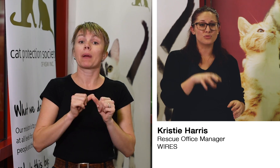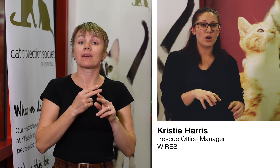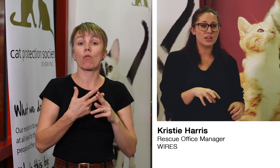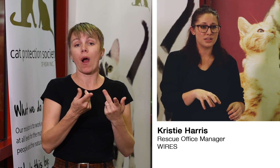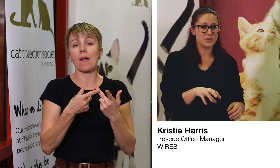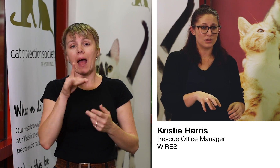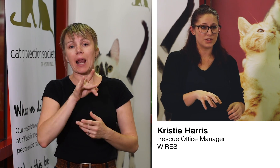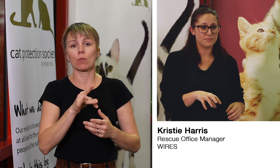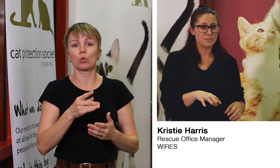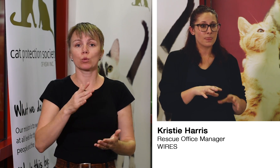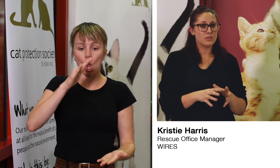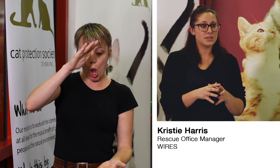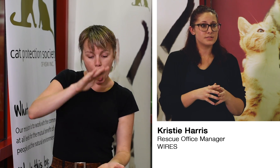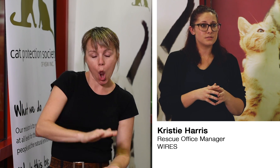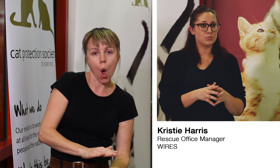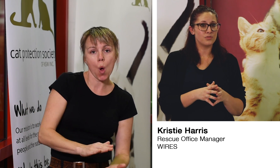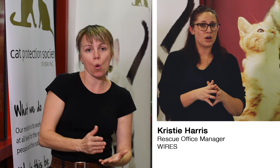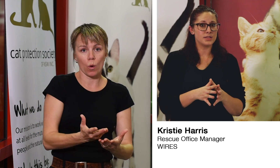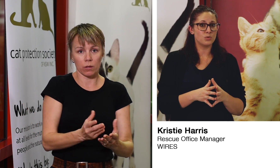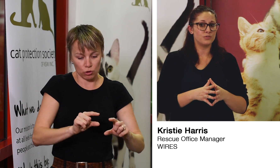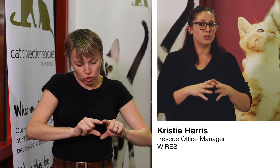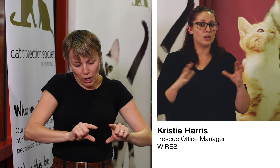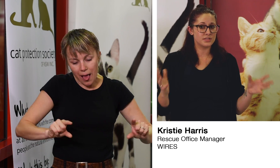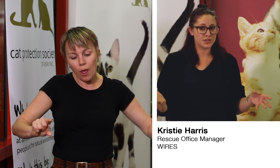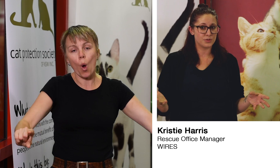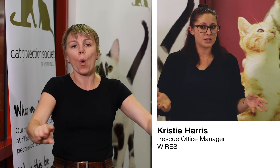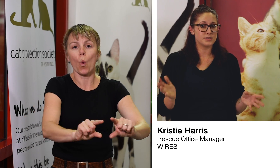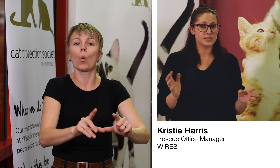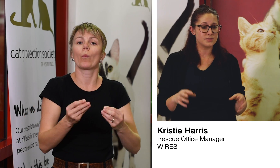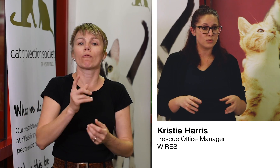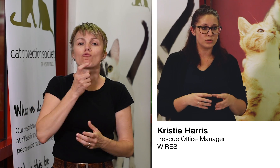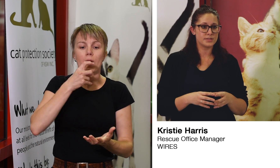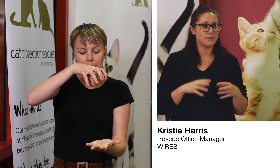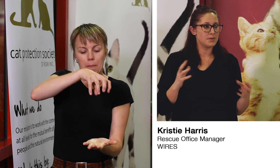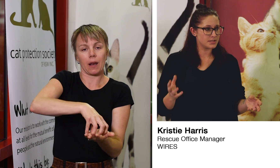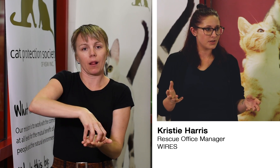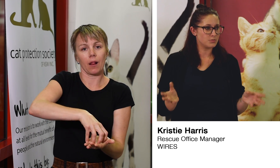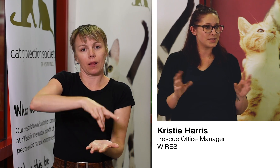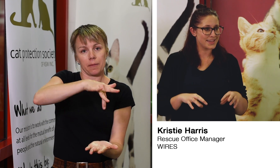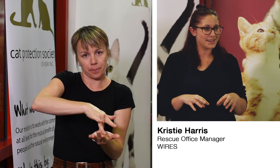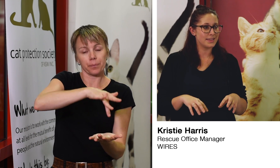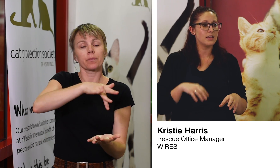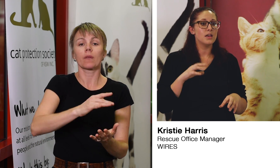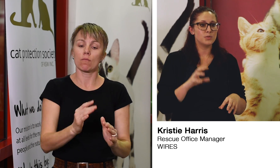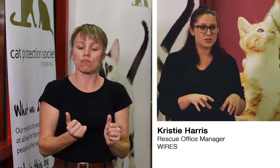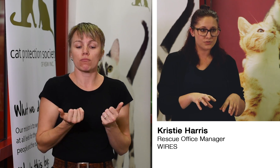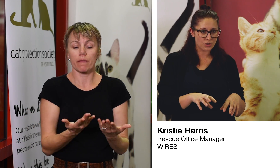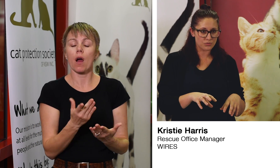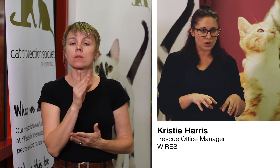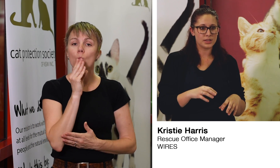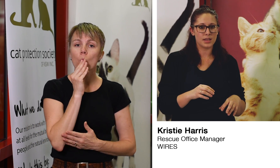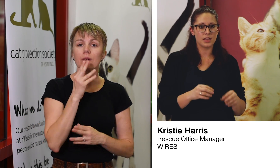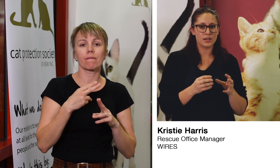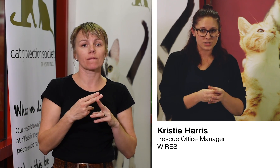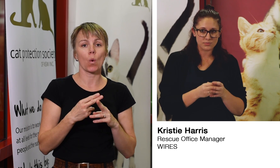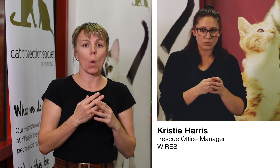put a rock in the middle of it. This provides water for lots of different things. The smallest and biggest of animals can get in there. Because you've got the